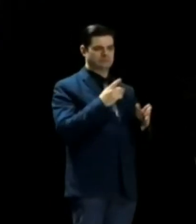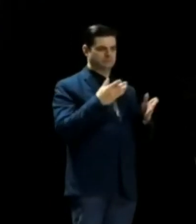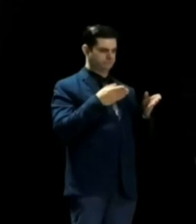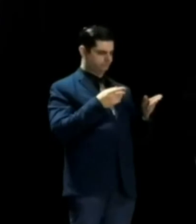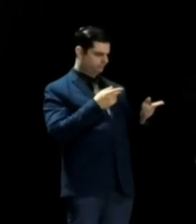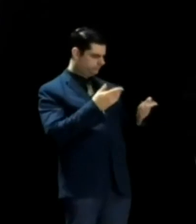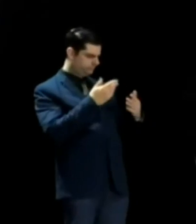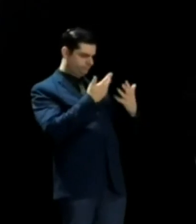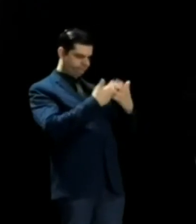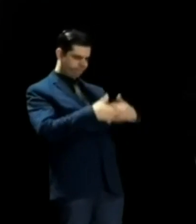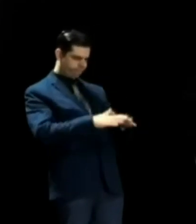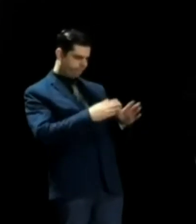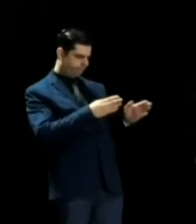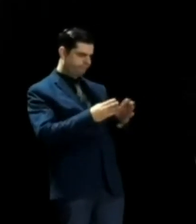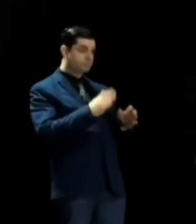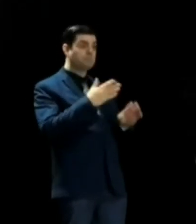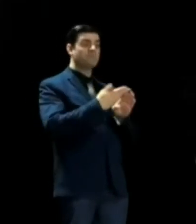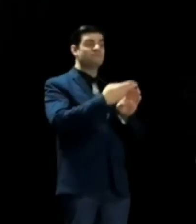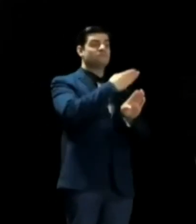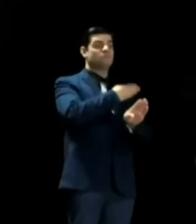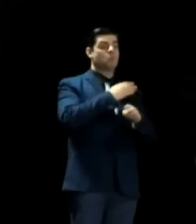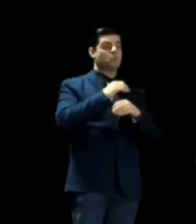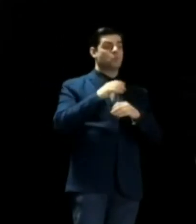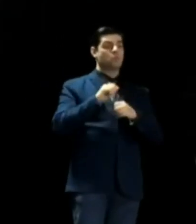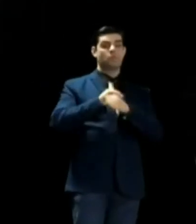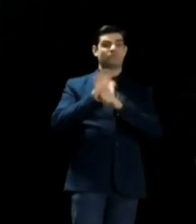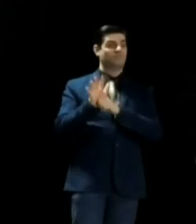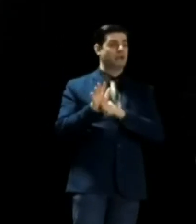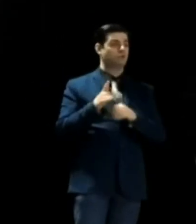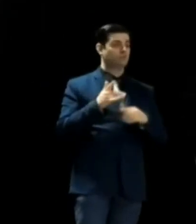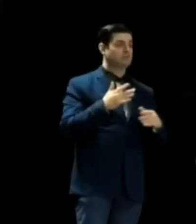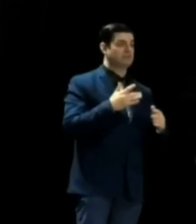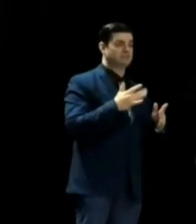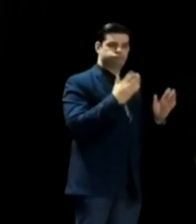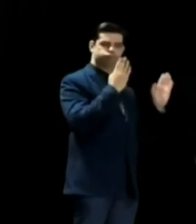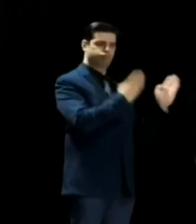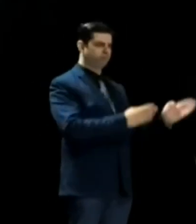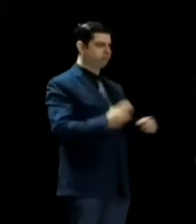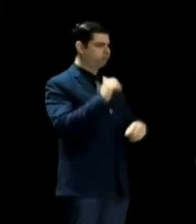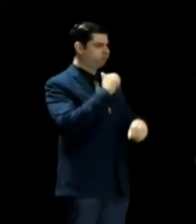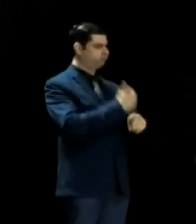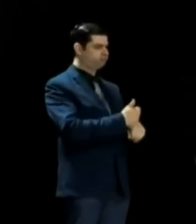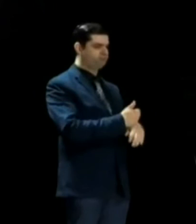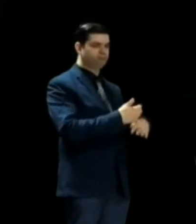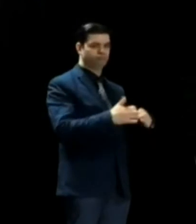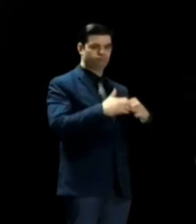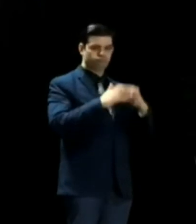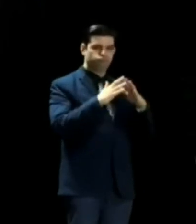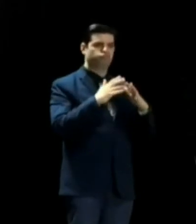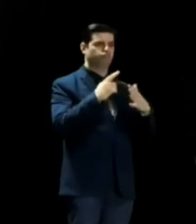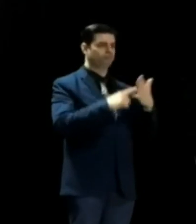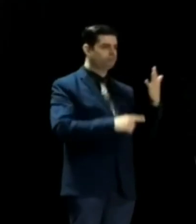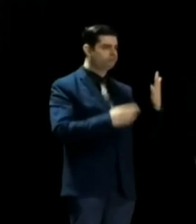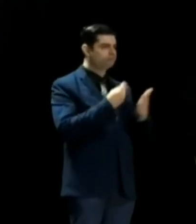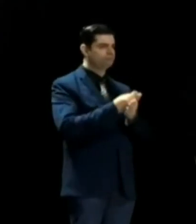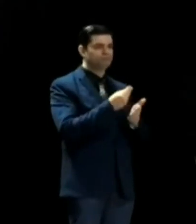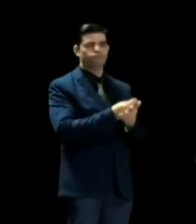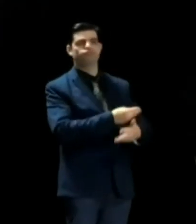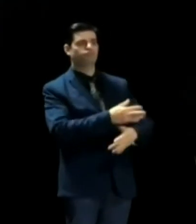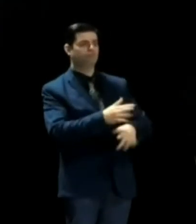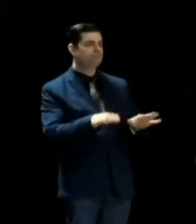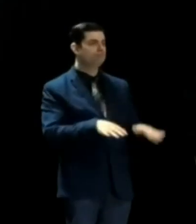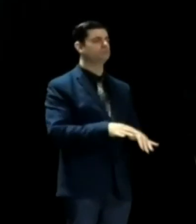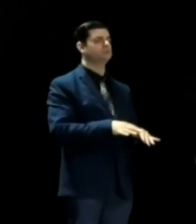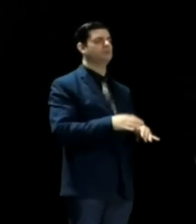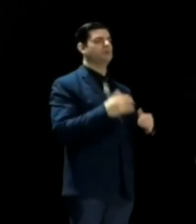before pre-COVID-19 pandemic, we will help get our economy back in a better position. So certainly